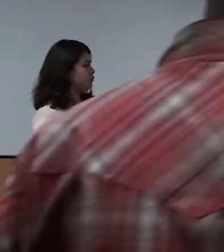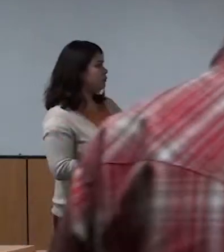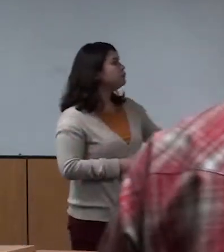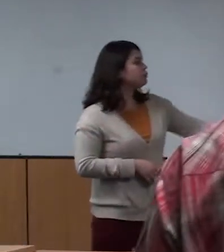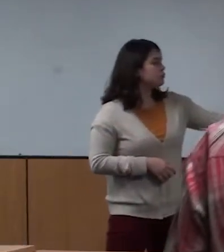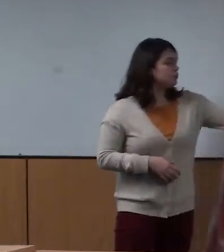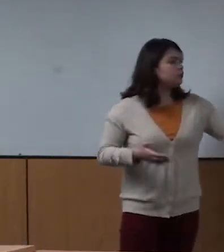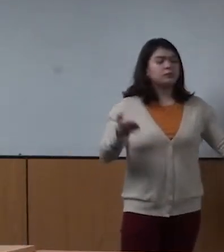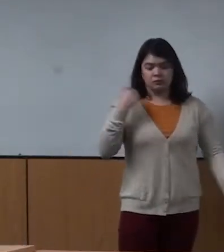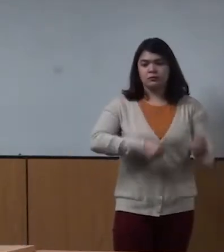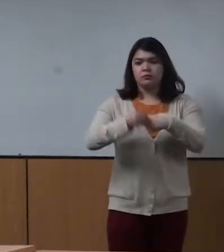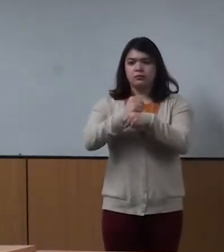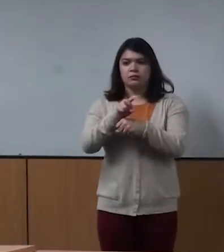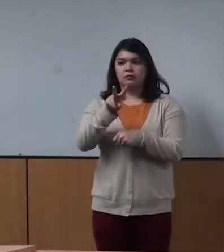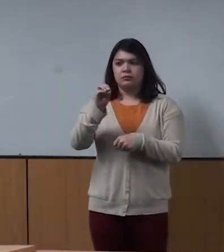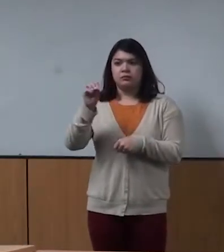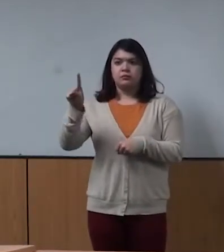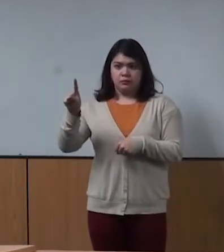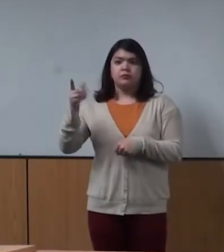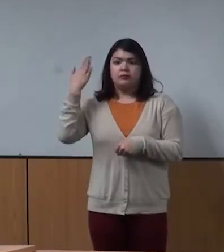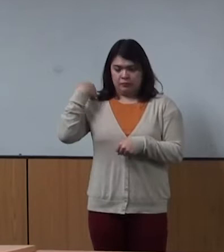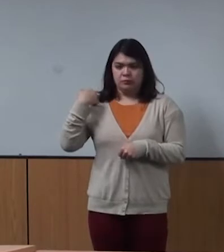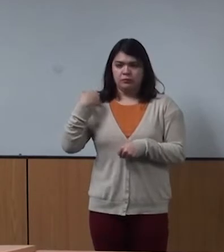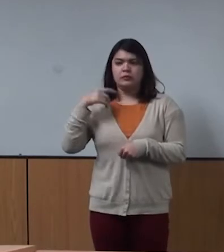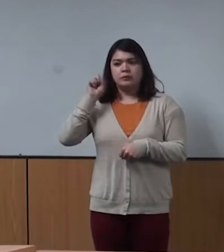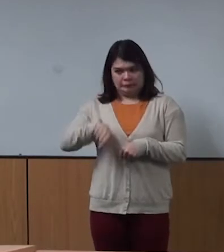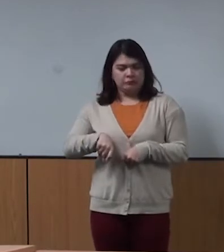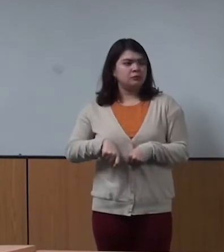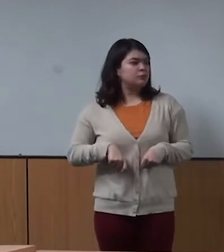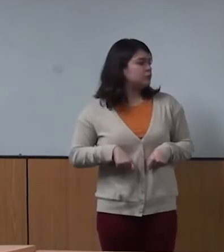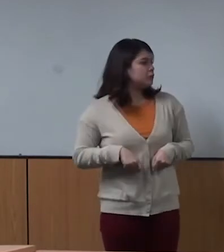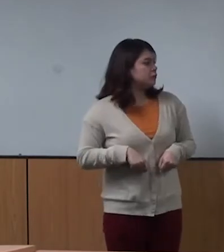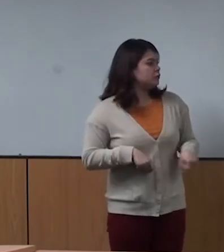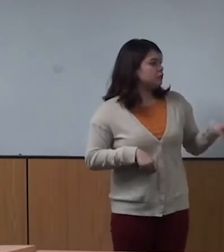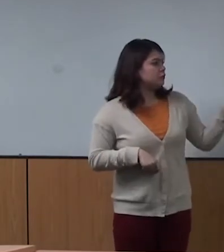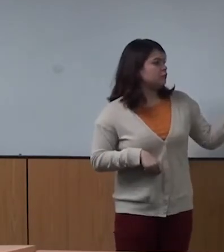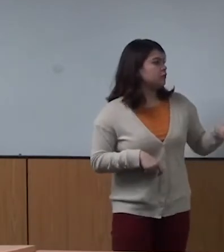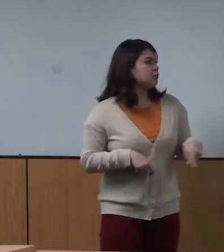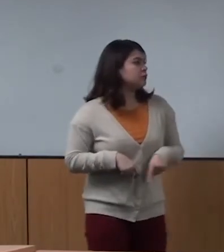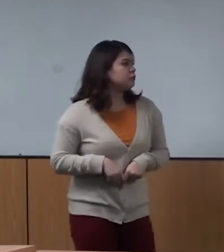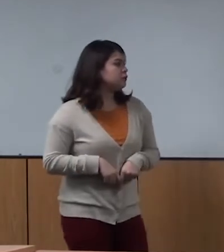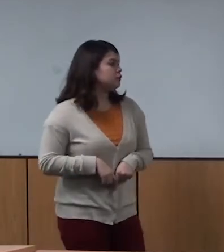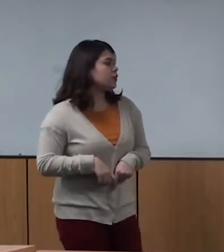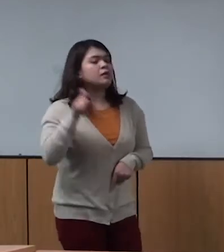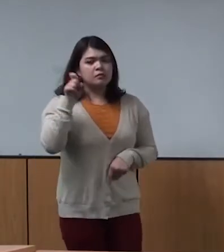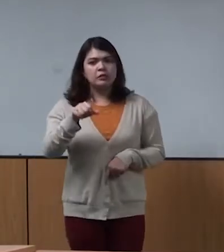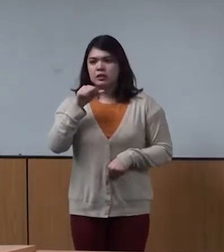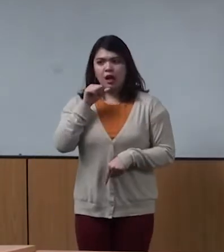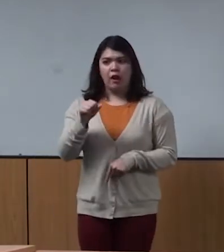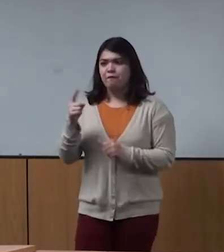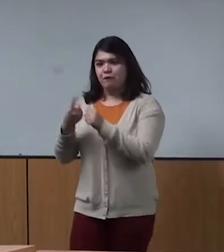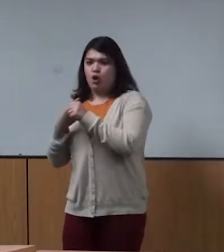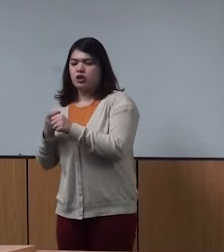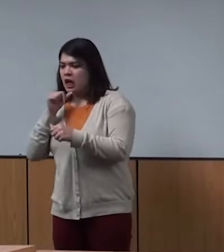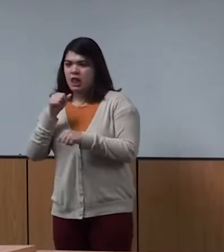their research last 2001, an assessment plan must come first, not last in the educational